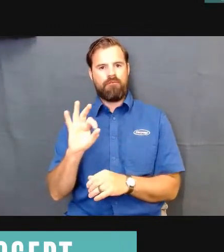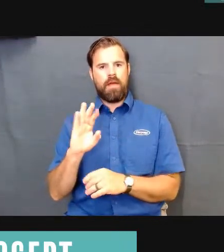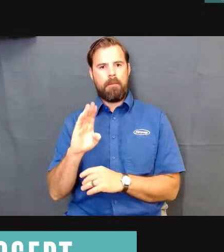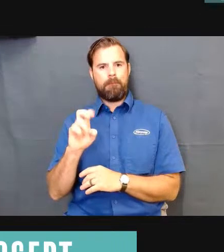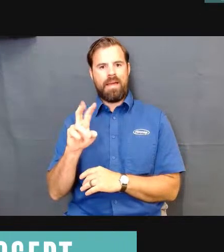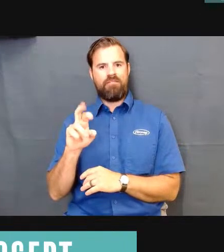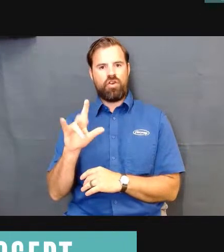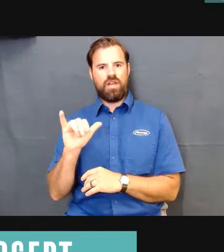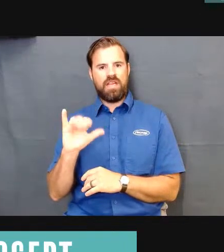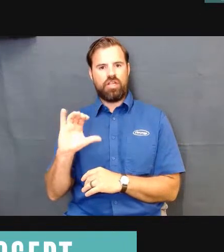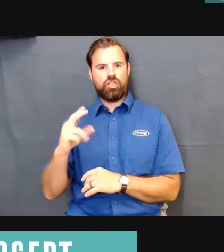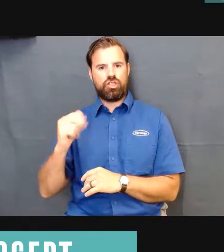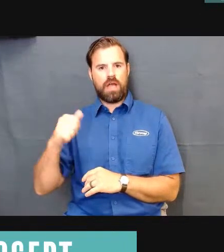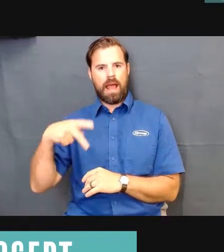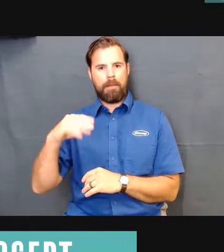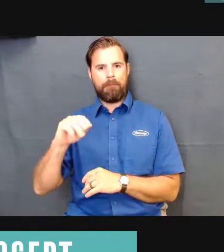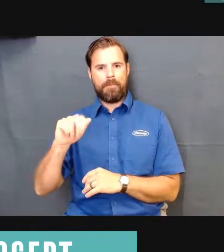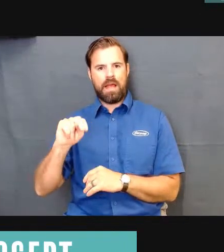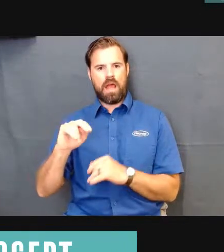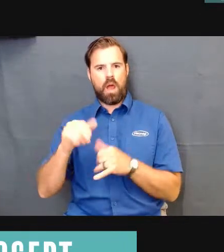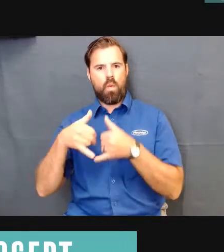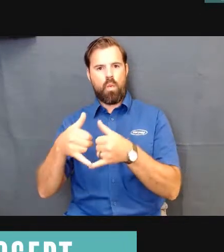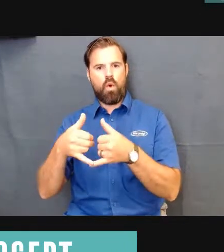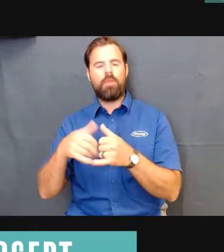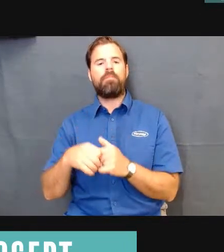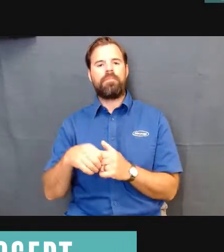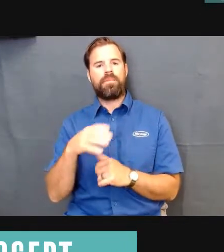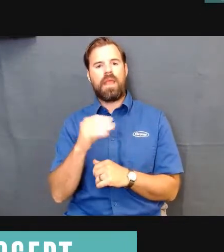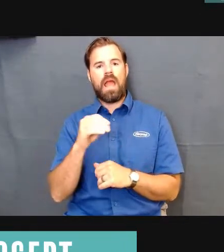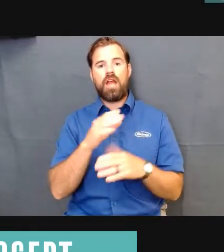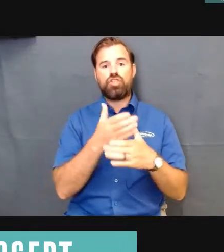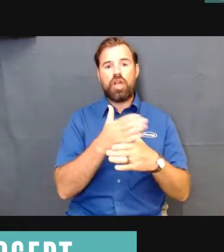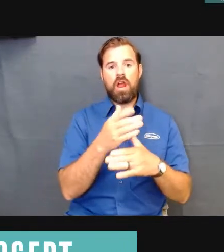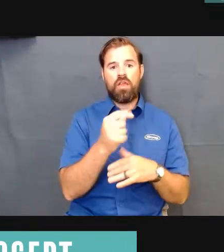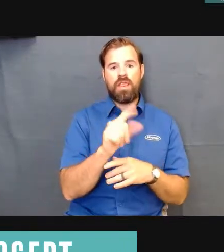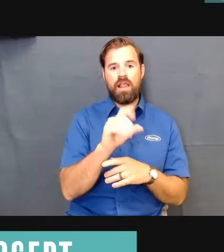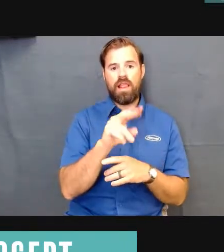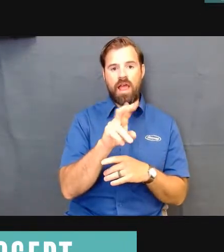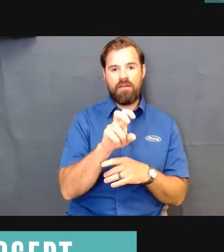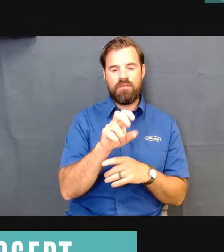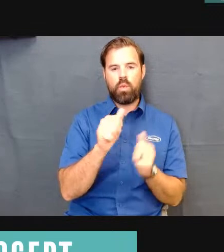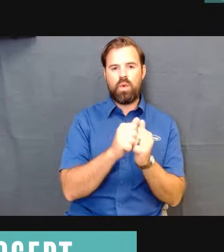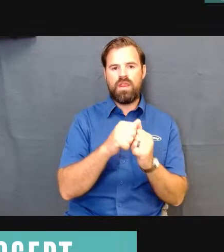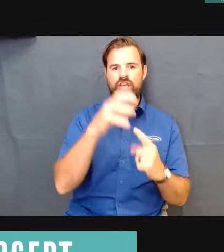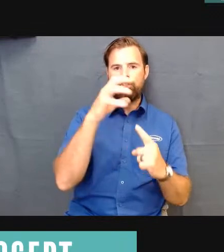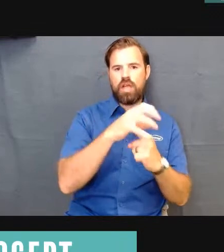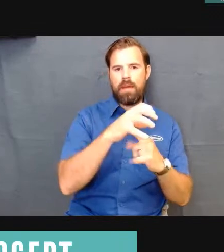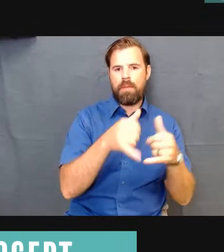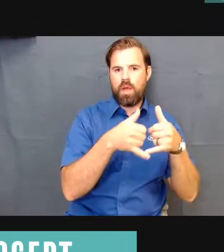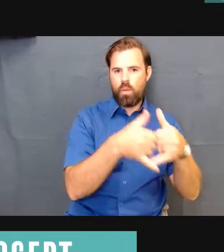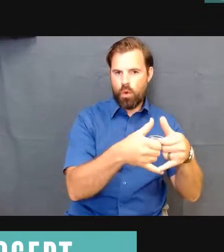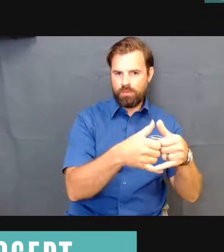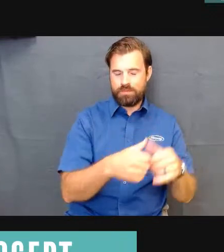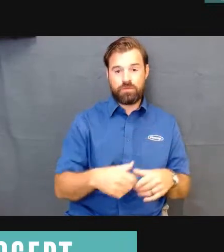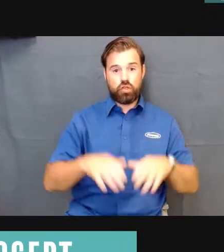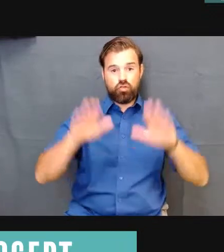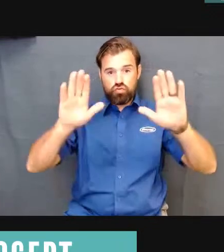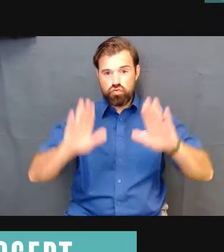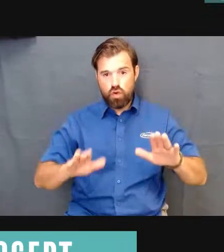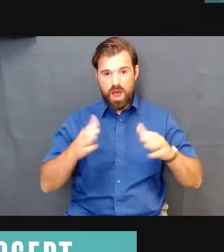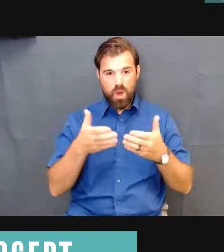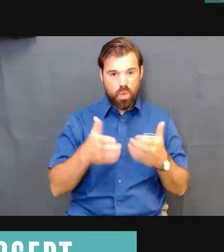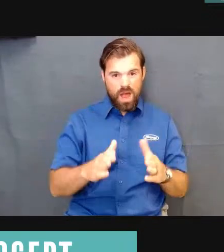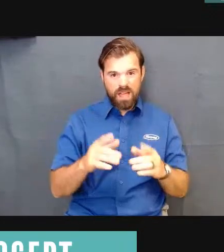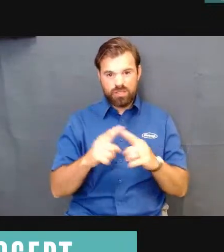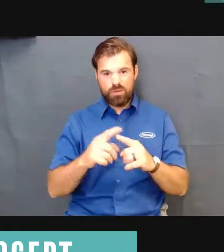Award, and Share the Love, a nonprofit organization, with CIL's Champion Award. We have great ways for you to